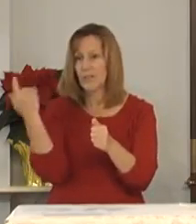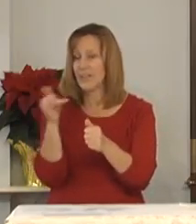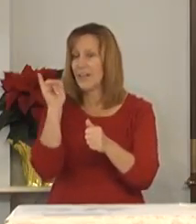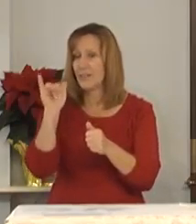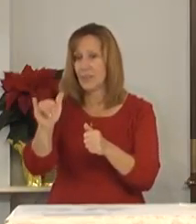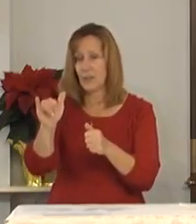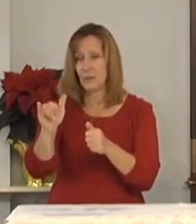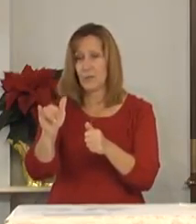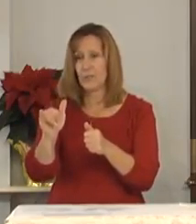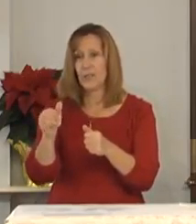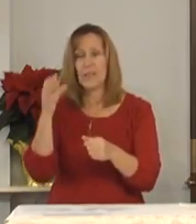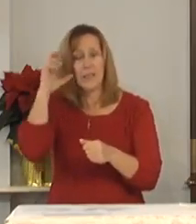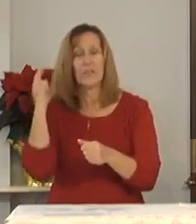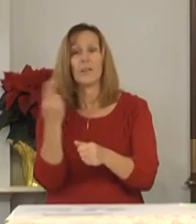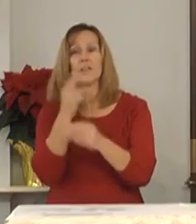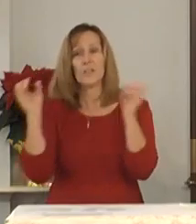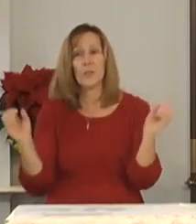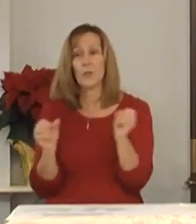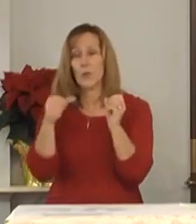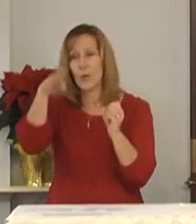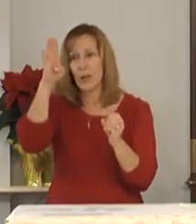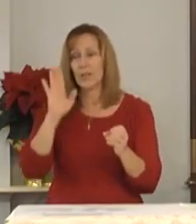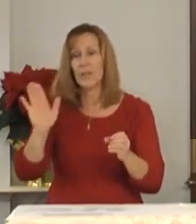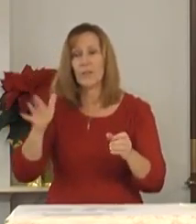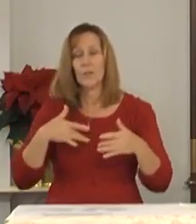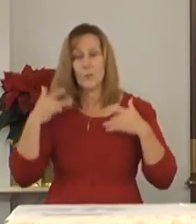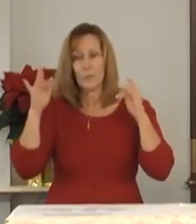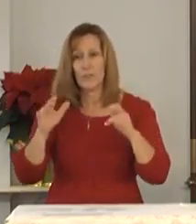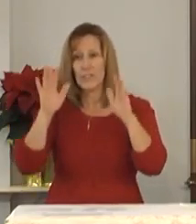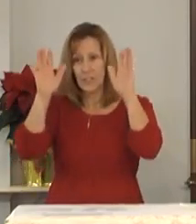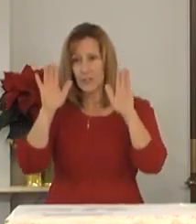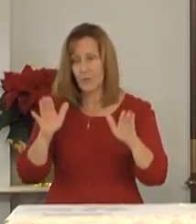us, O God. Your mercy is great.